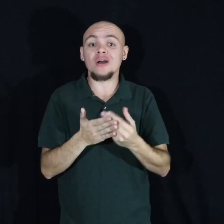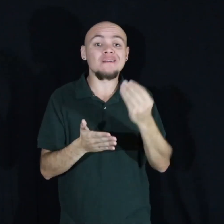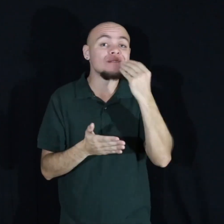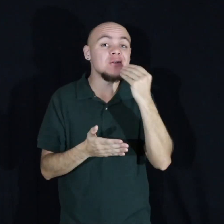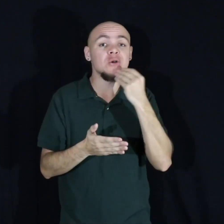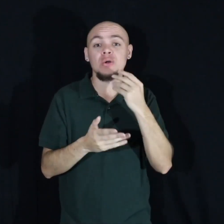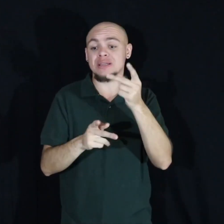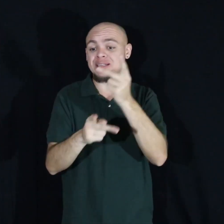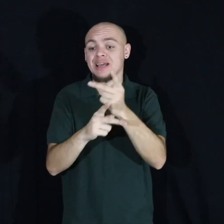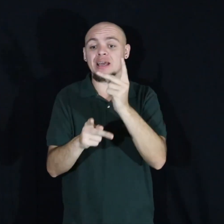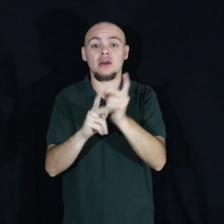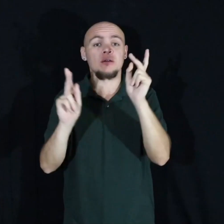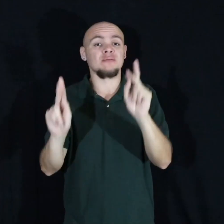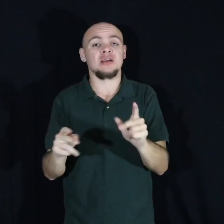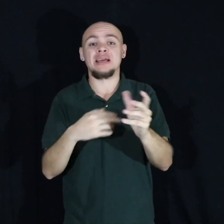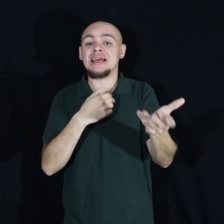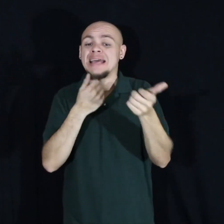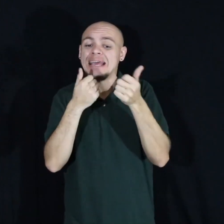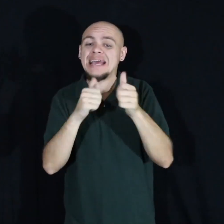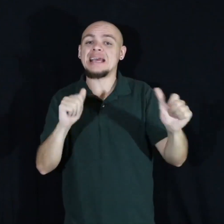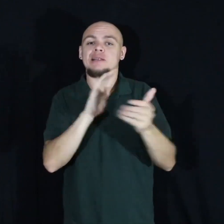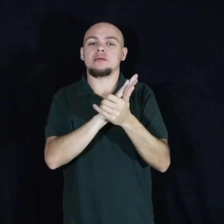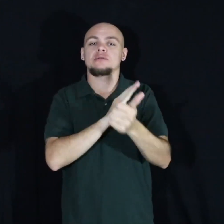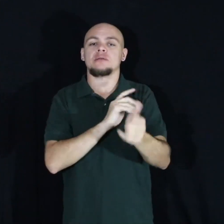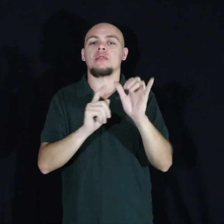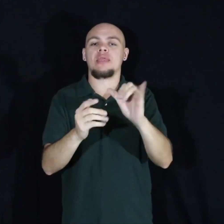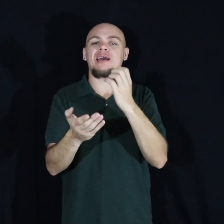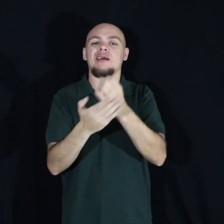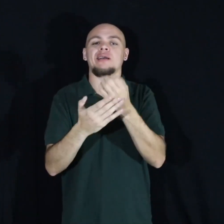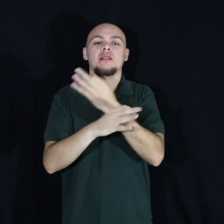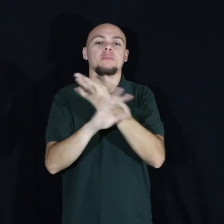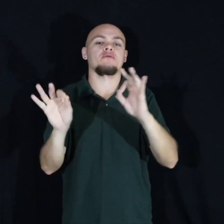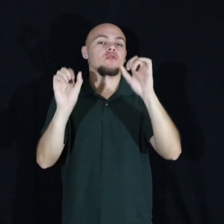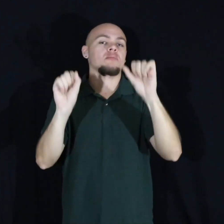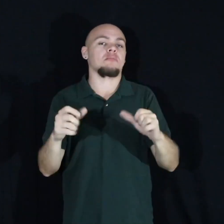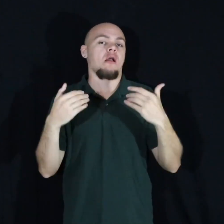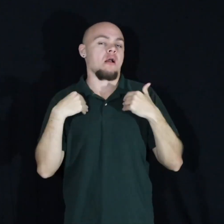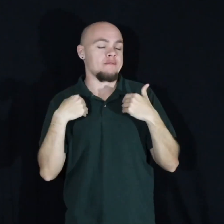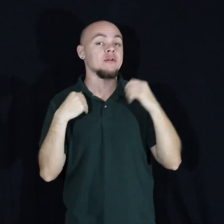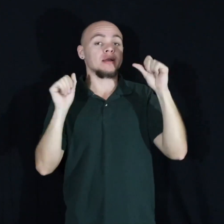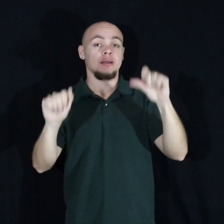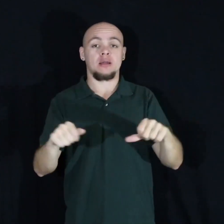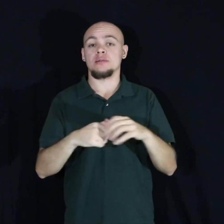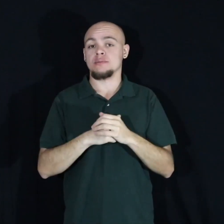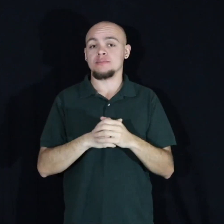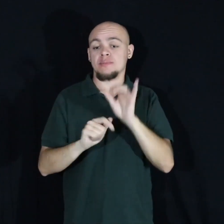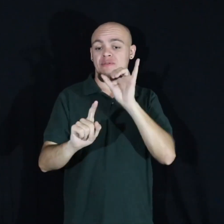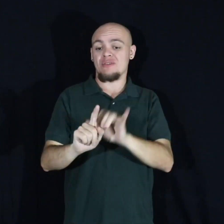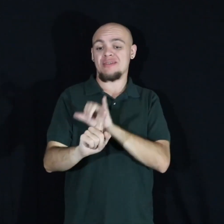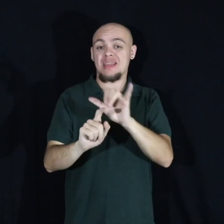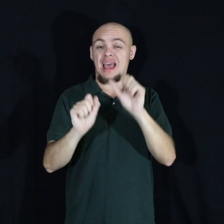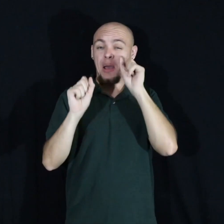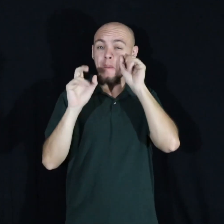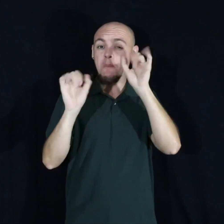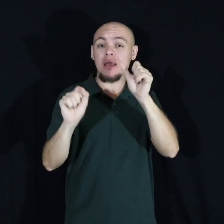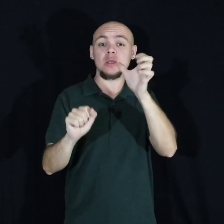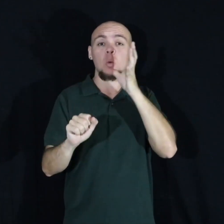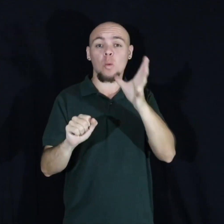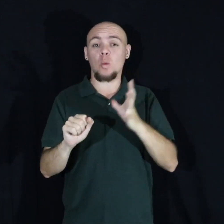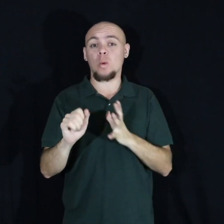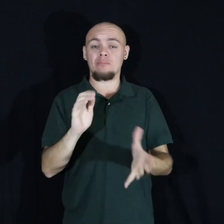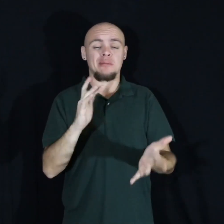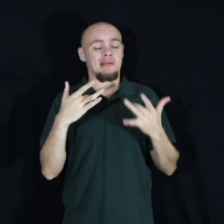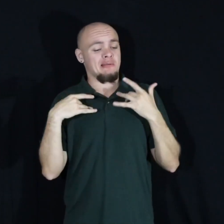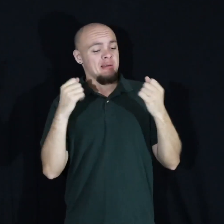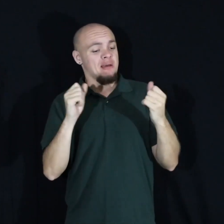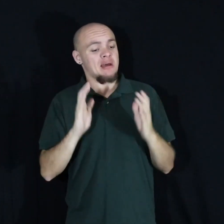drive, you can leverage any skill to achieve economic freedom. Because of those amazing women healers who took me under their